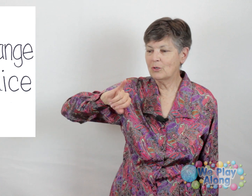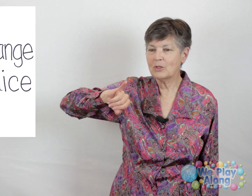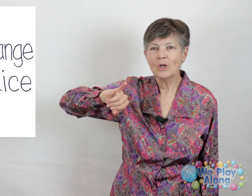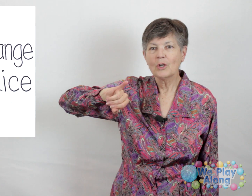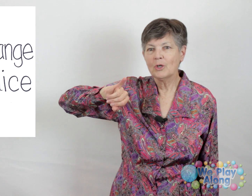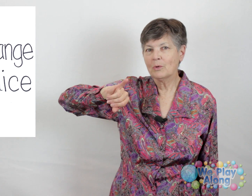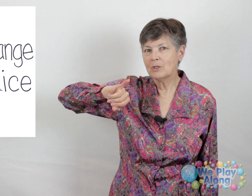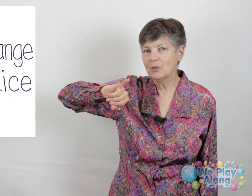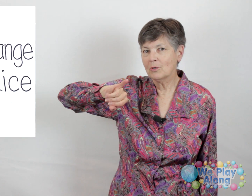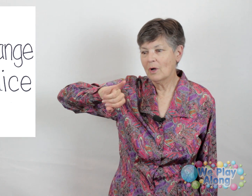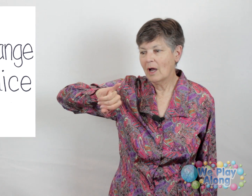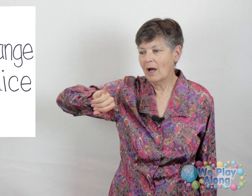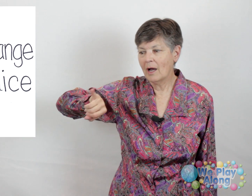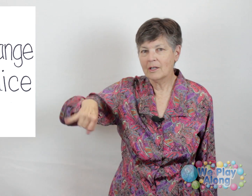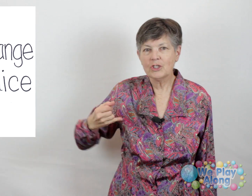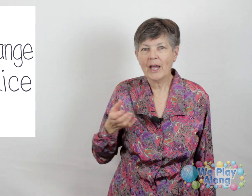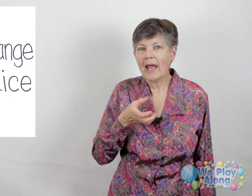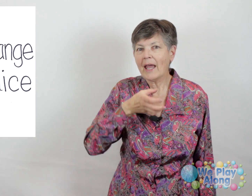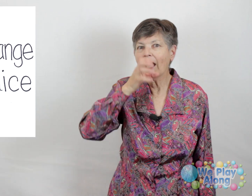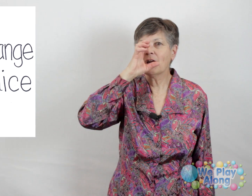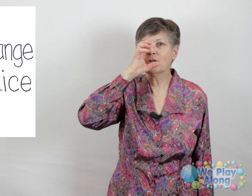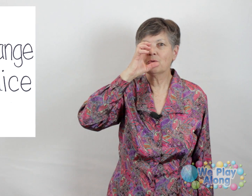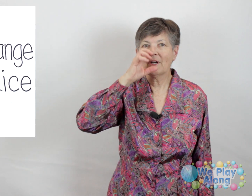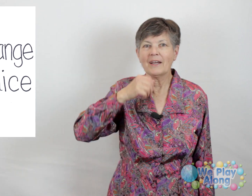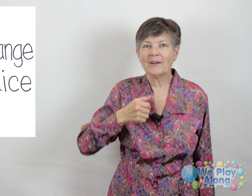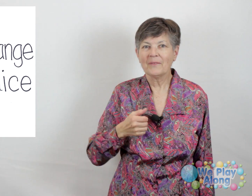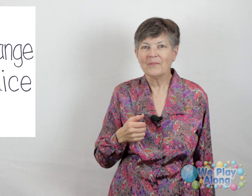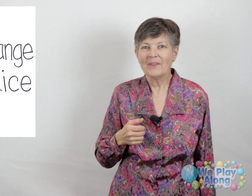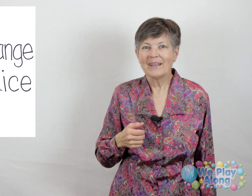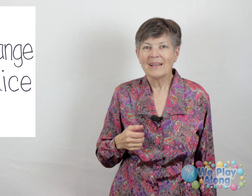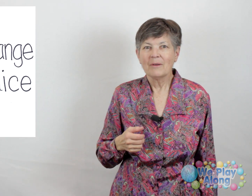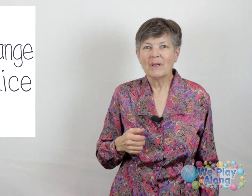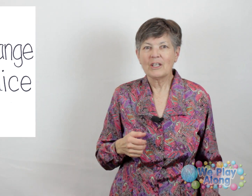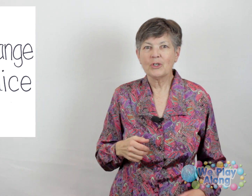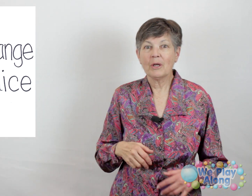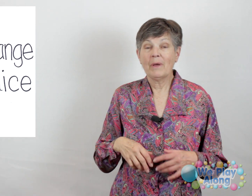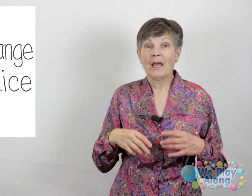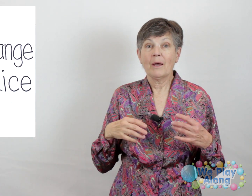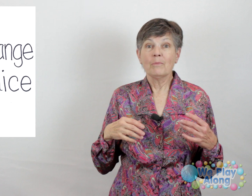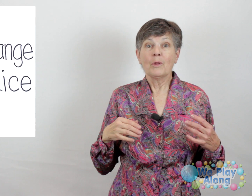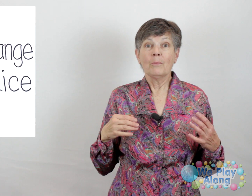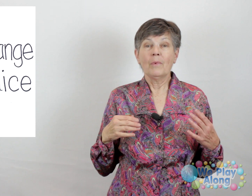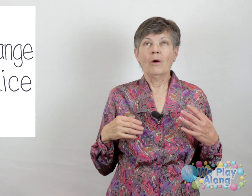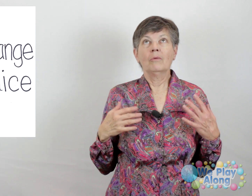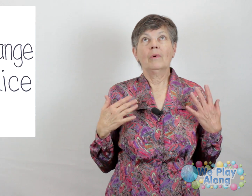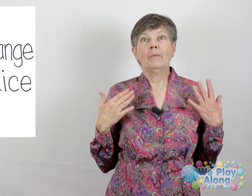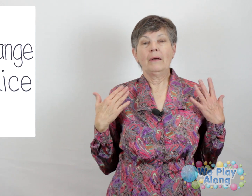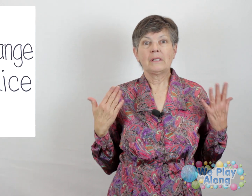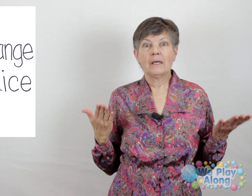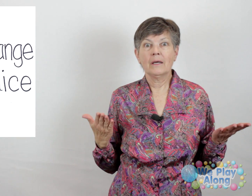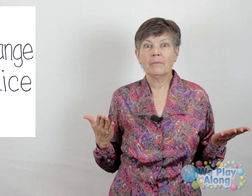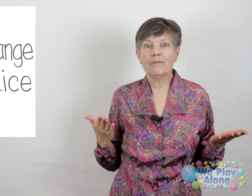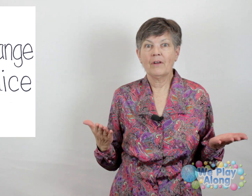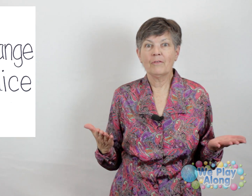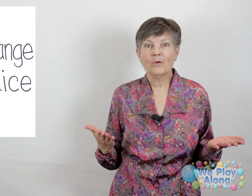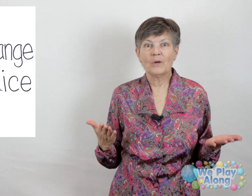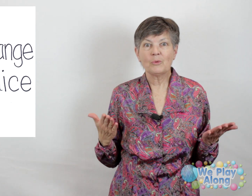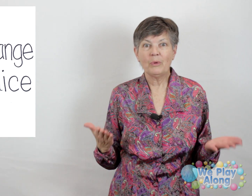juice, you would do a J and a drink. Because you can make, when I was a kid, my favorite was